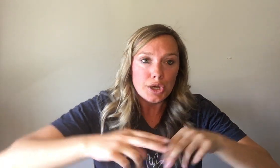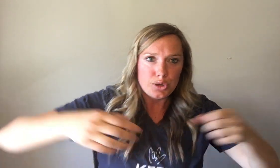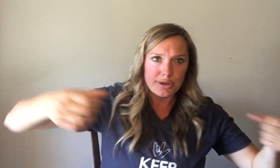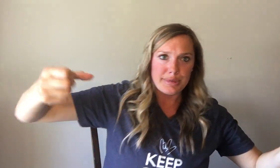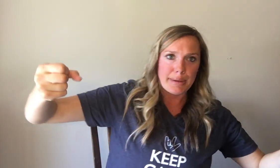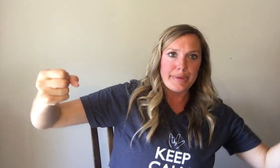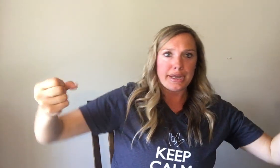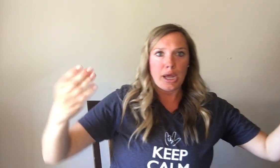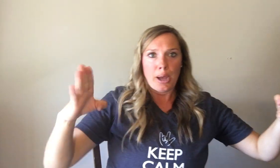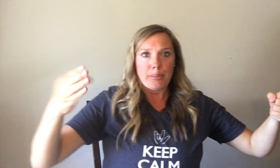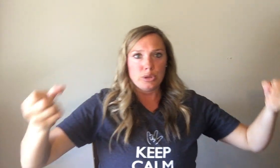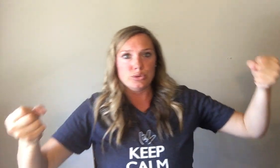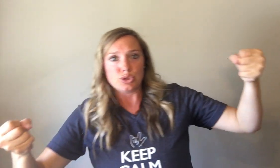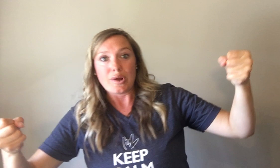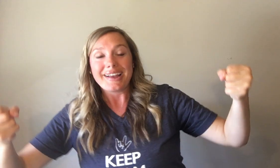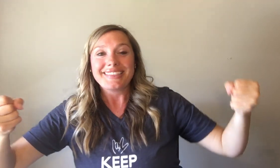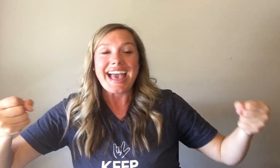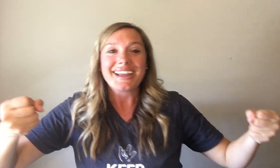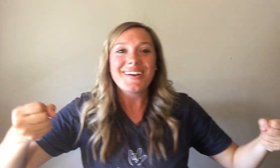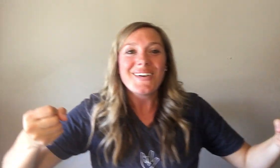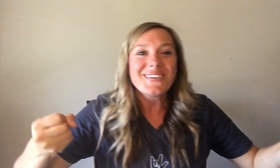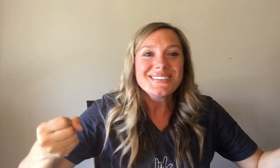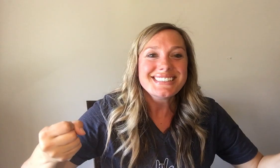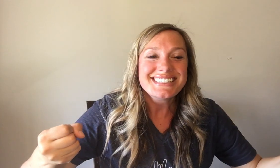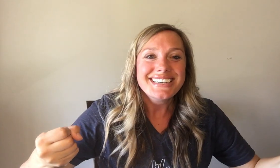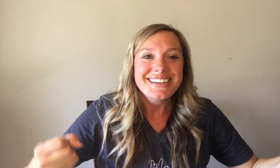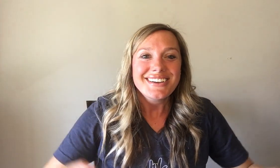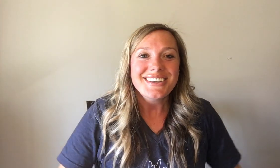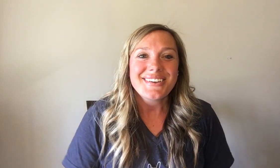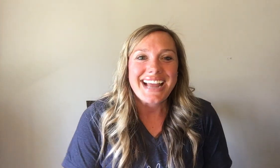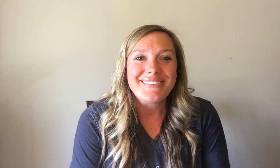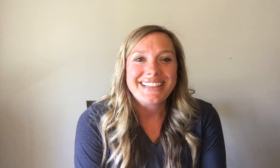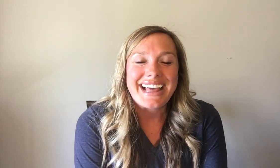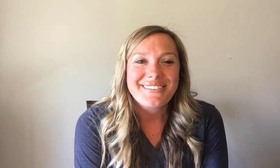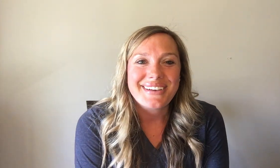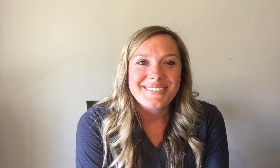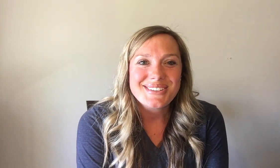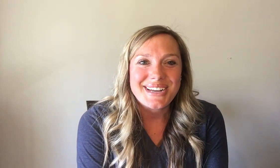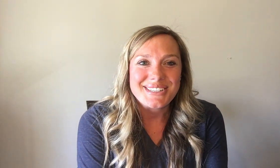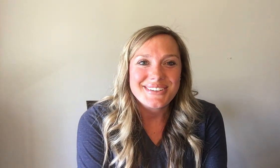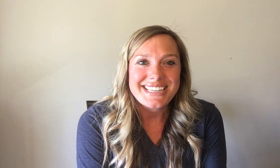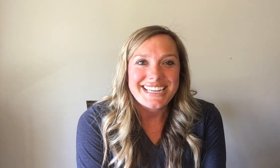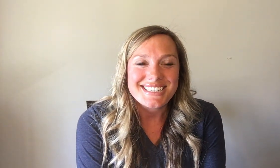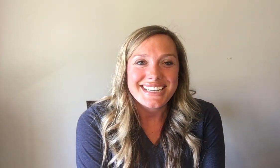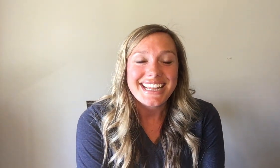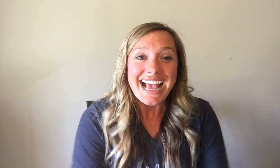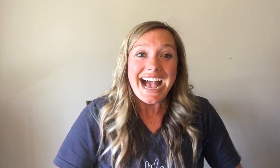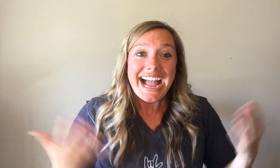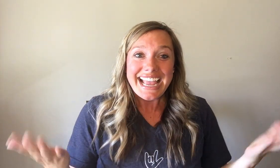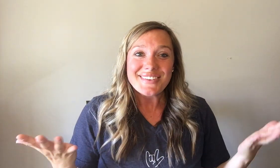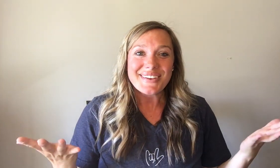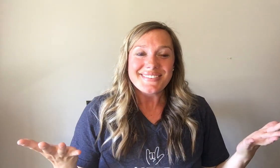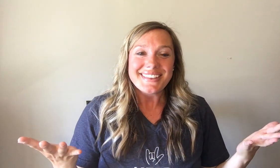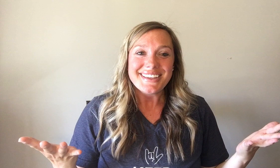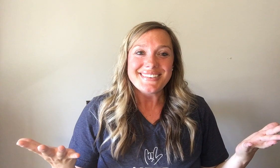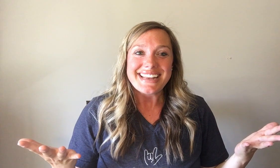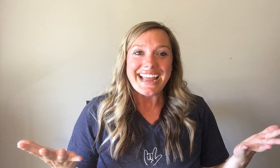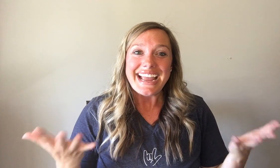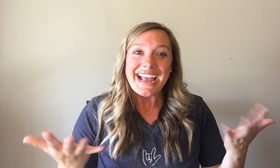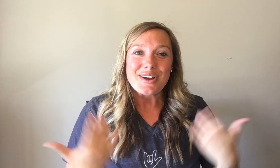You can be a big blue truck that goes. You could have a lot of fun with transportation. I had fun with you today. I hope